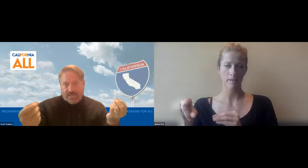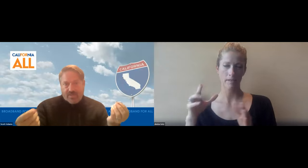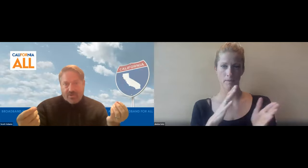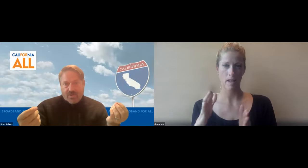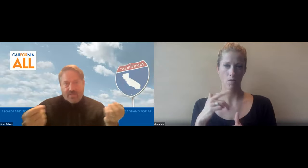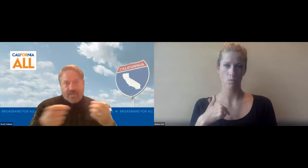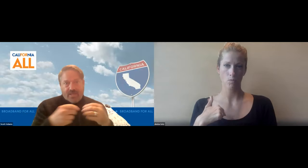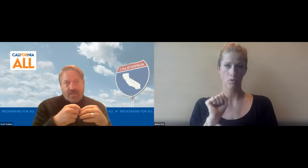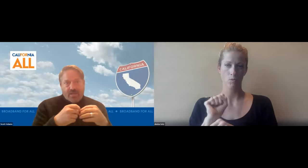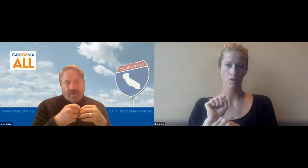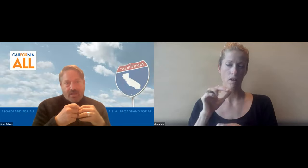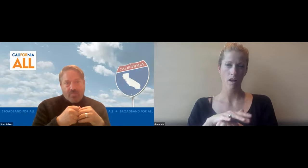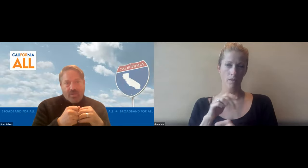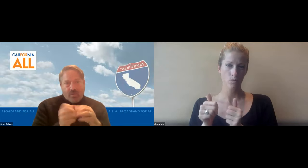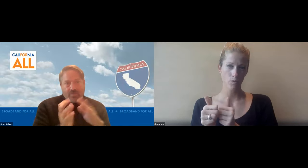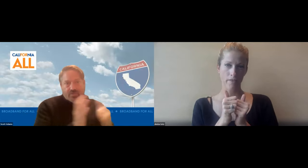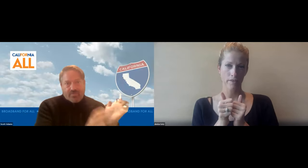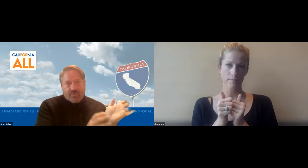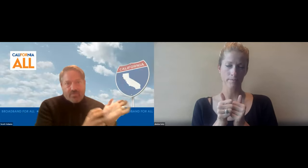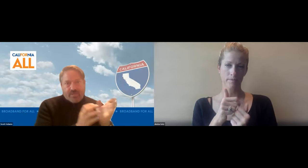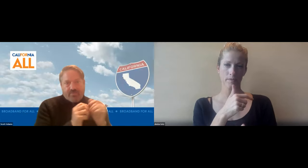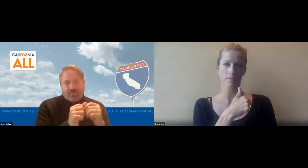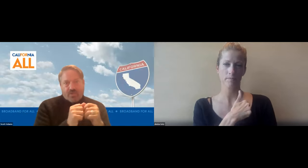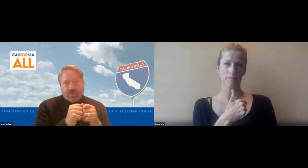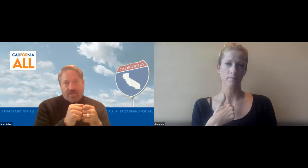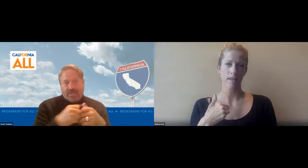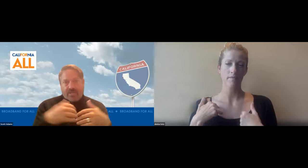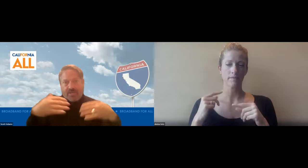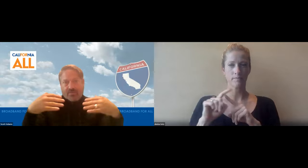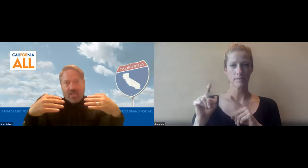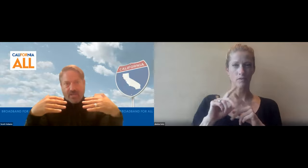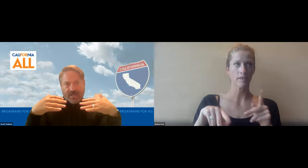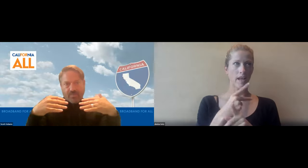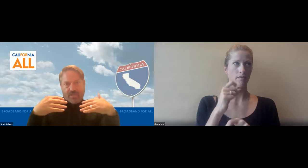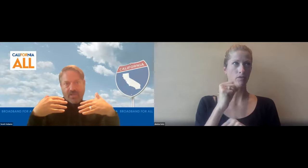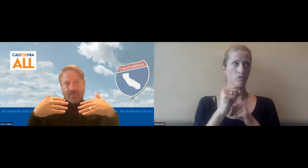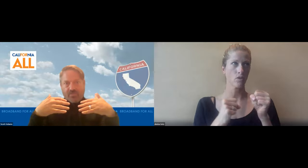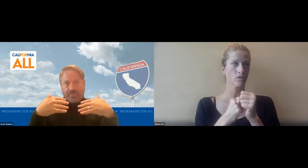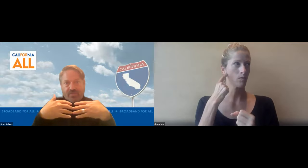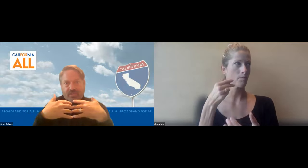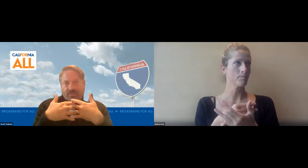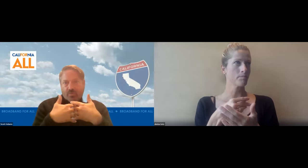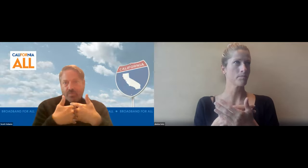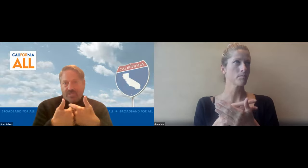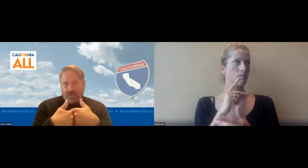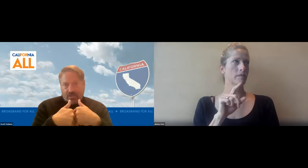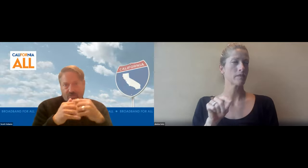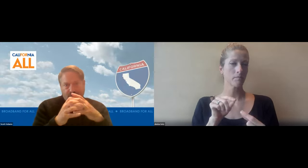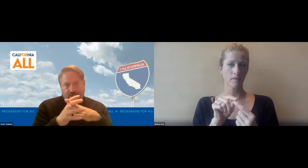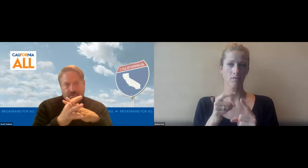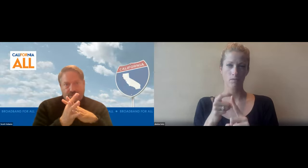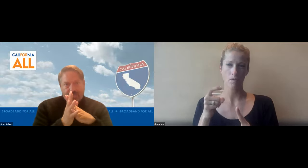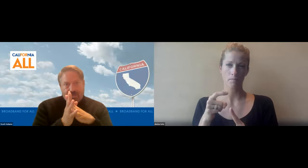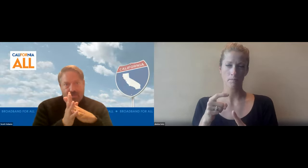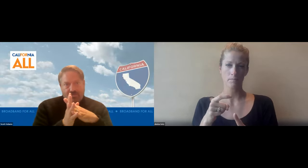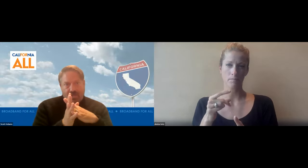on together, and that where it's different from the infrastructure money, it's going to be specifically for potential